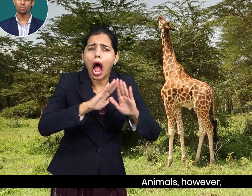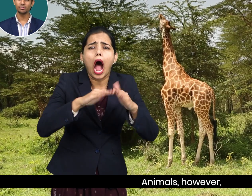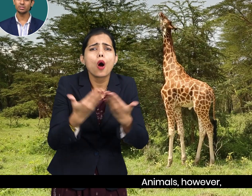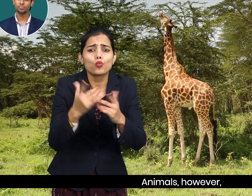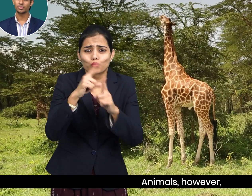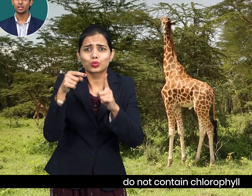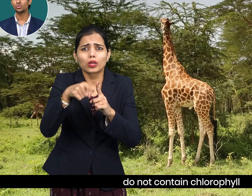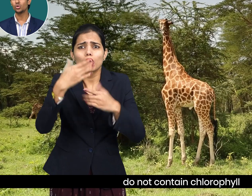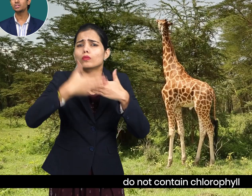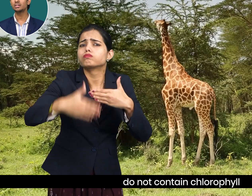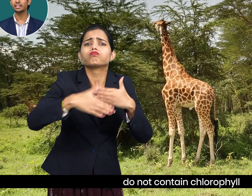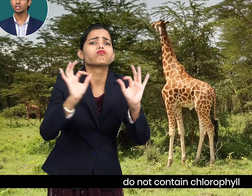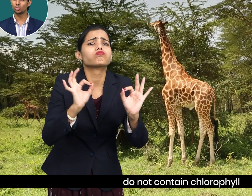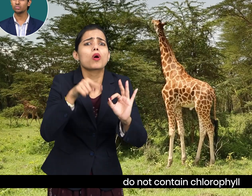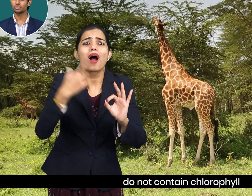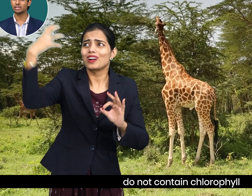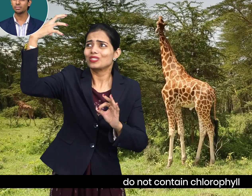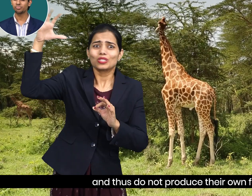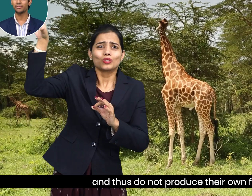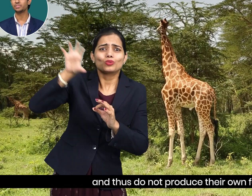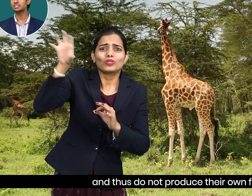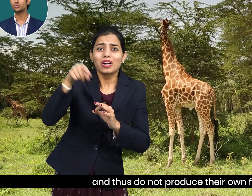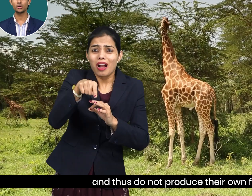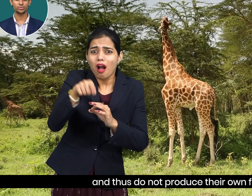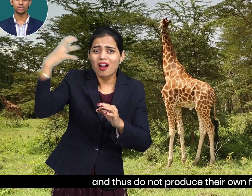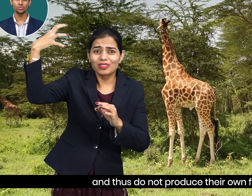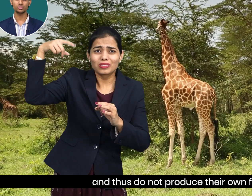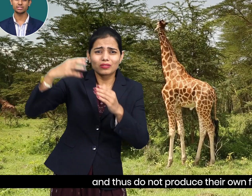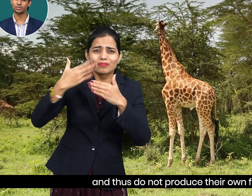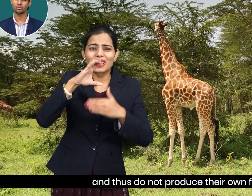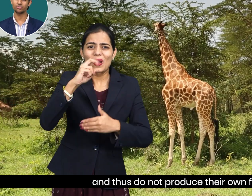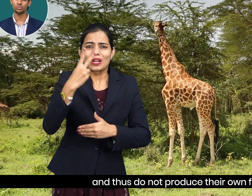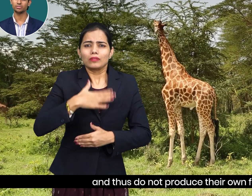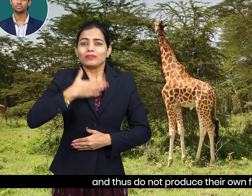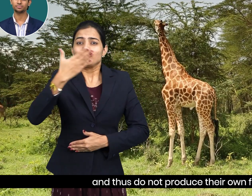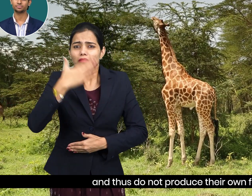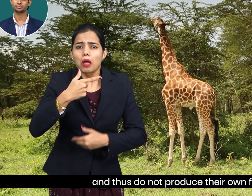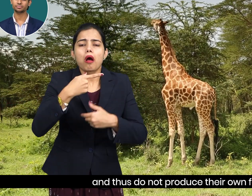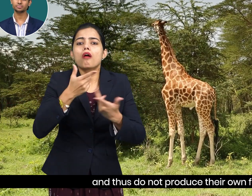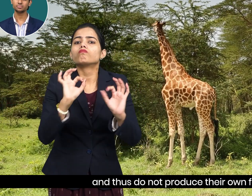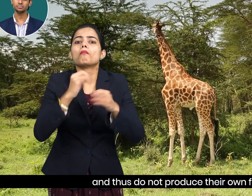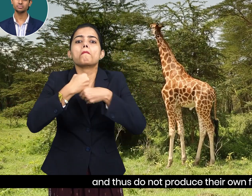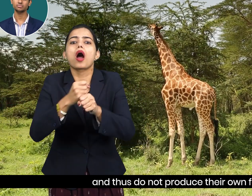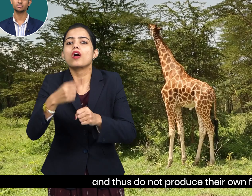Animals, however, do not contain chlorophyll and thus do not produce their own food.